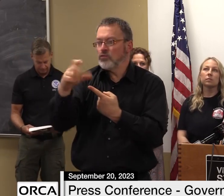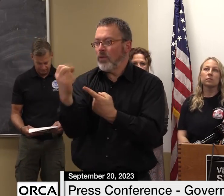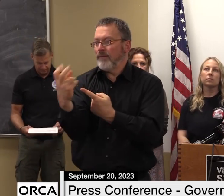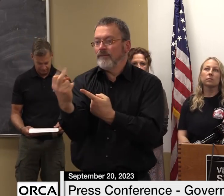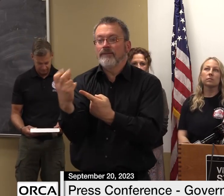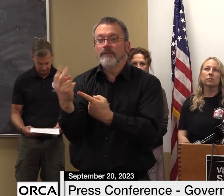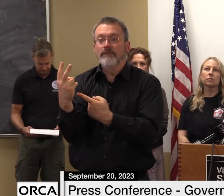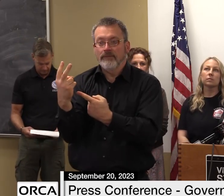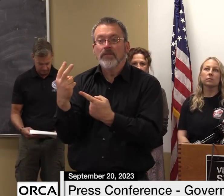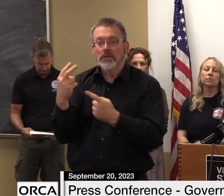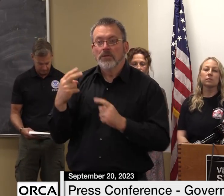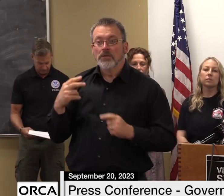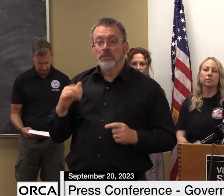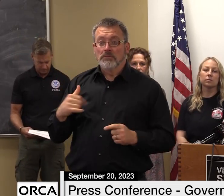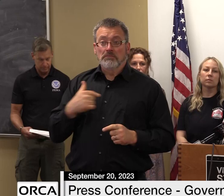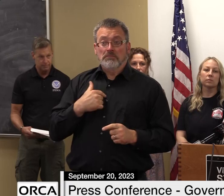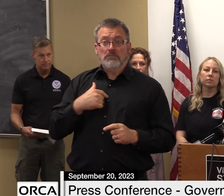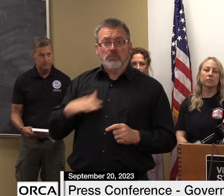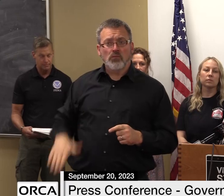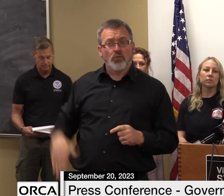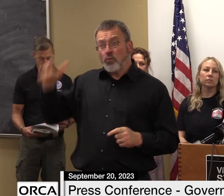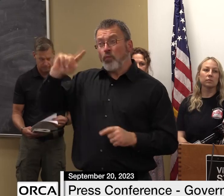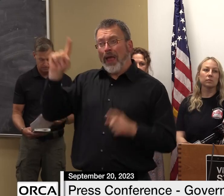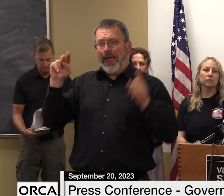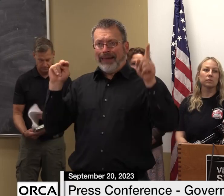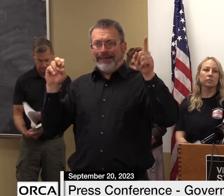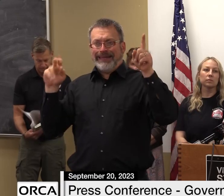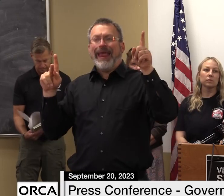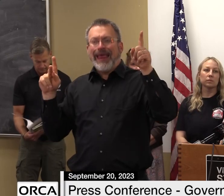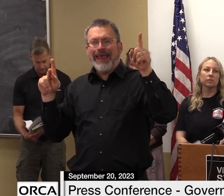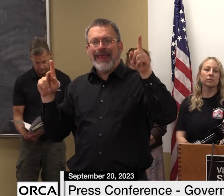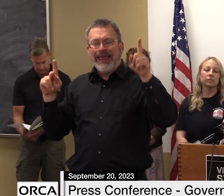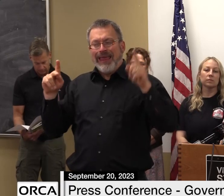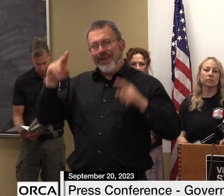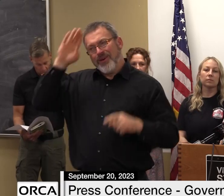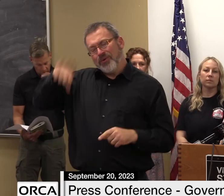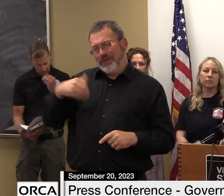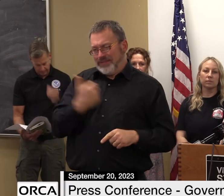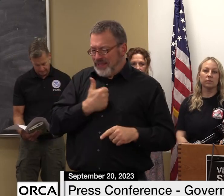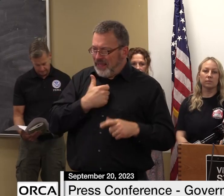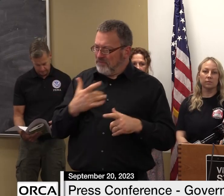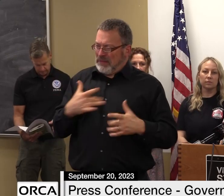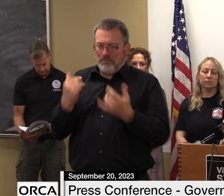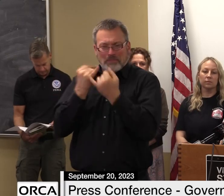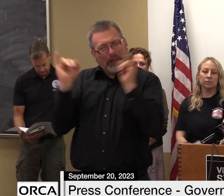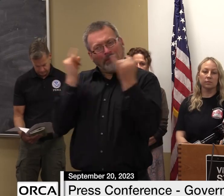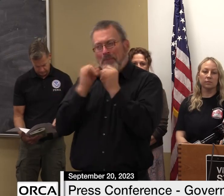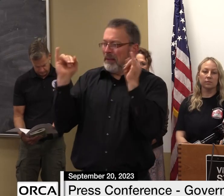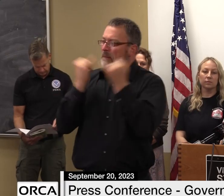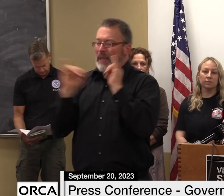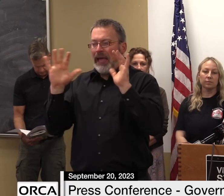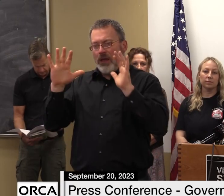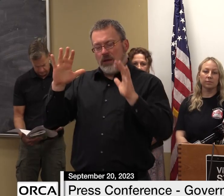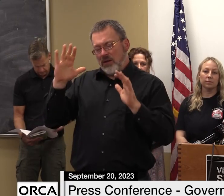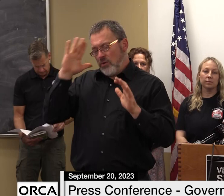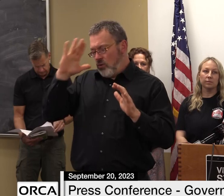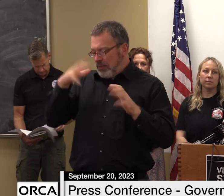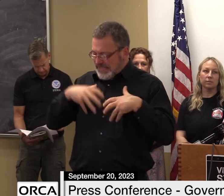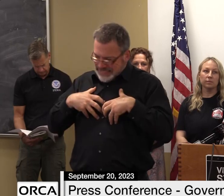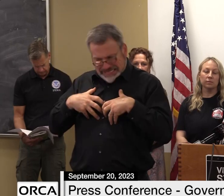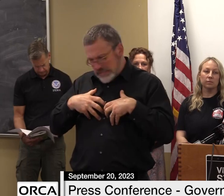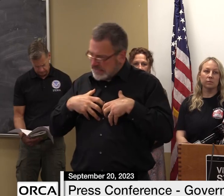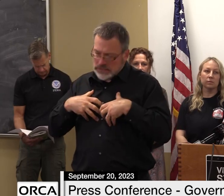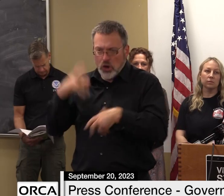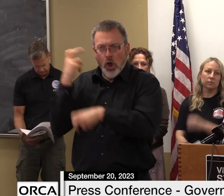Northeast Kingdom, it's difficult for me to ask for help. And I just want to say, please, please go come forward. If you